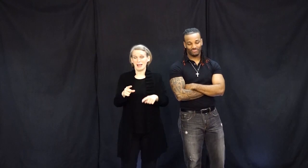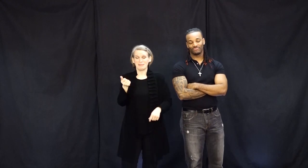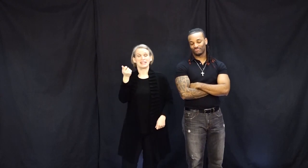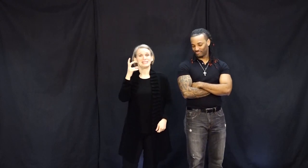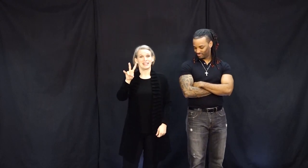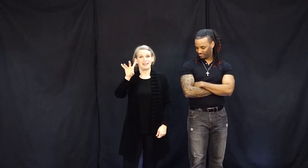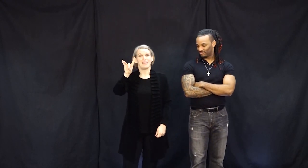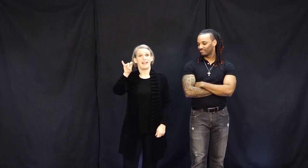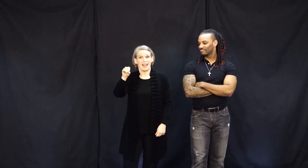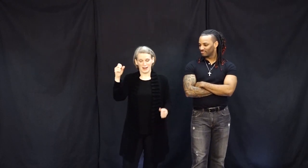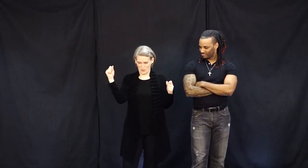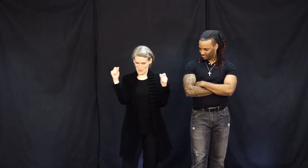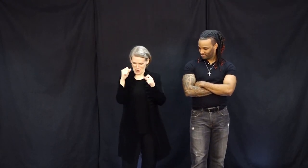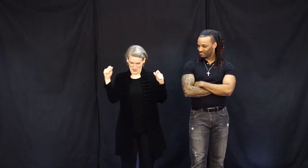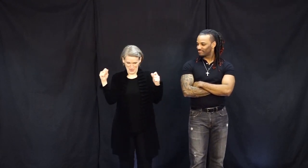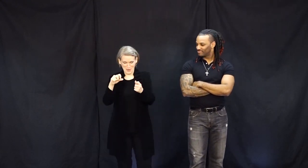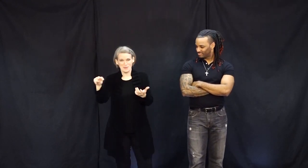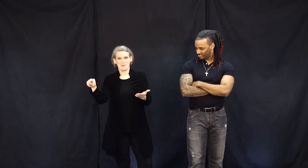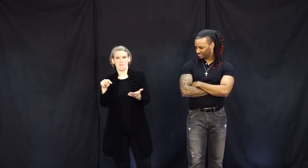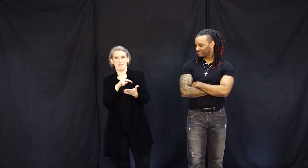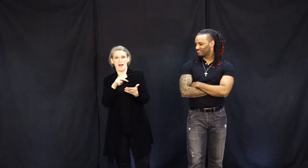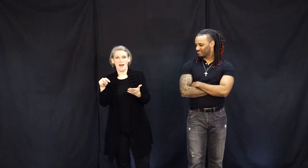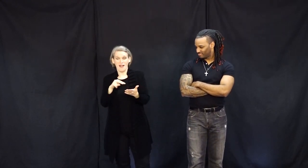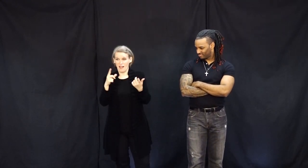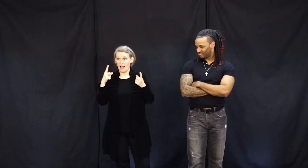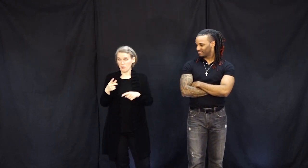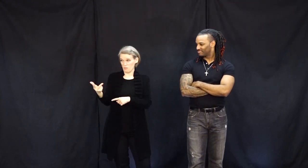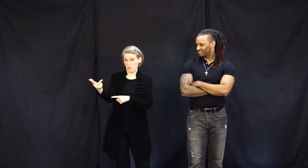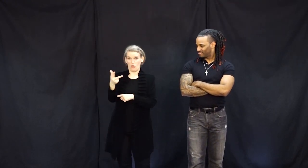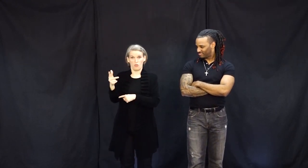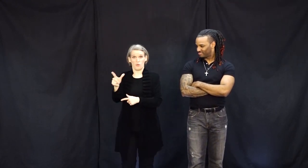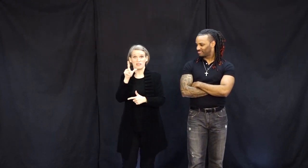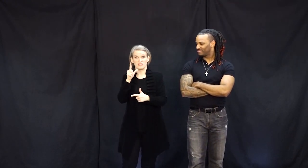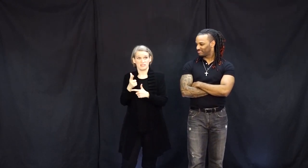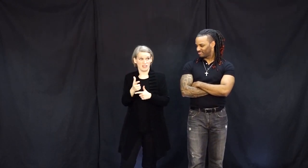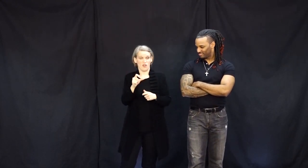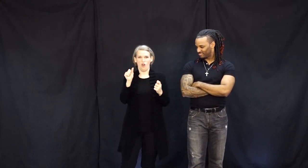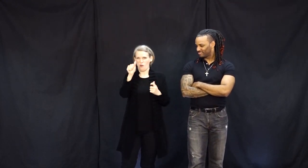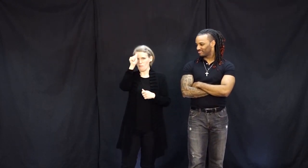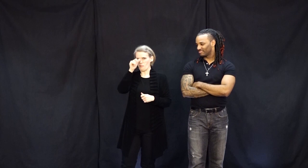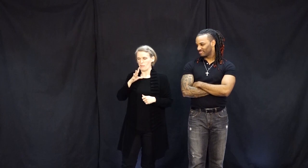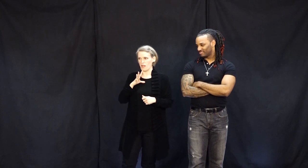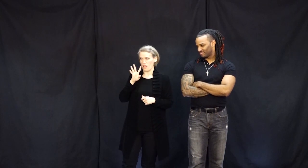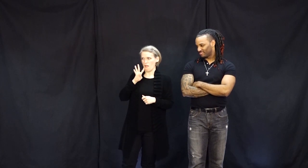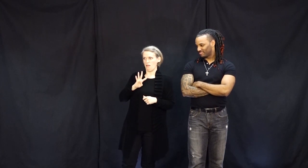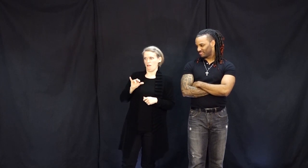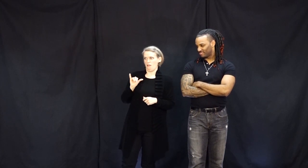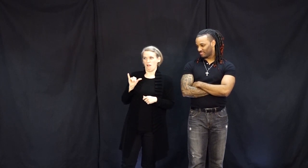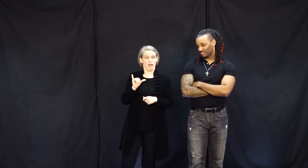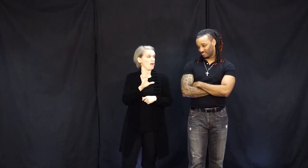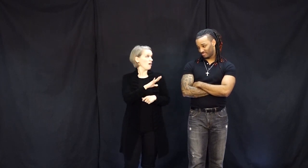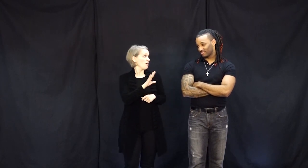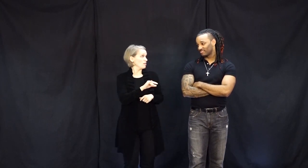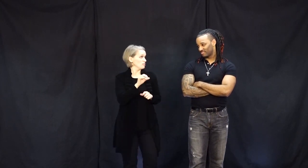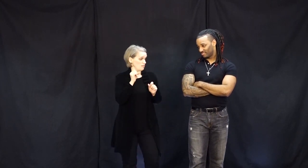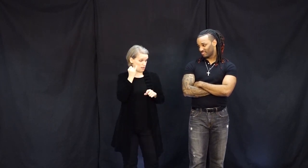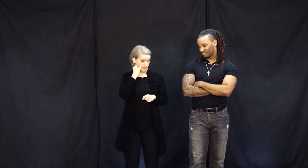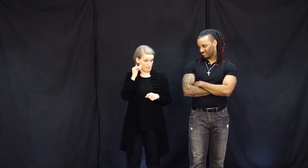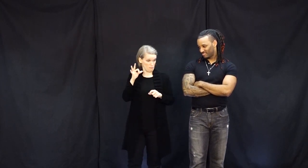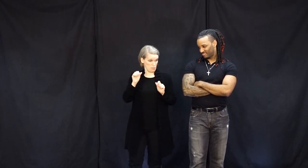1780, a winter's ball, and the Schuyler sisters are the envy of all. Yo, if you could marry a